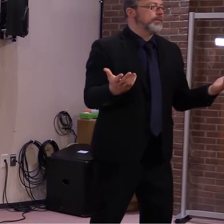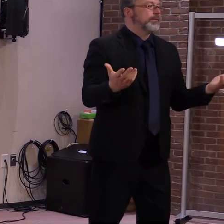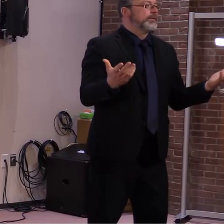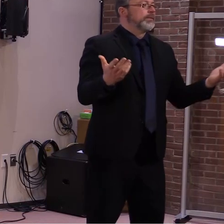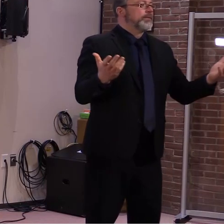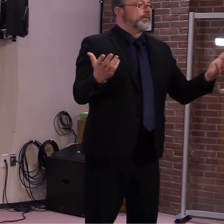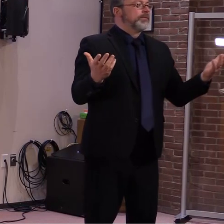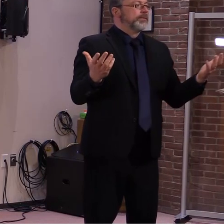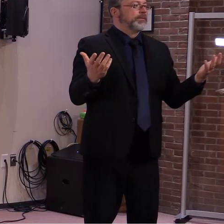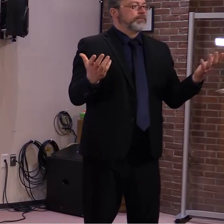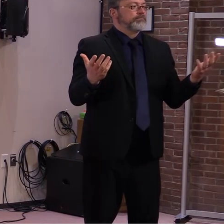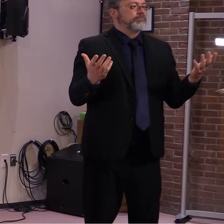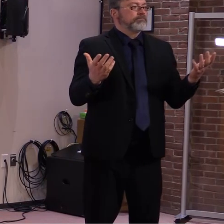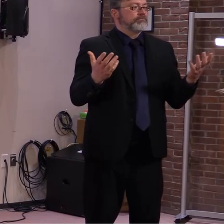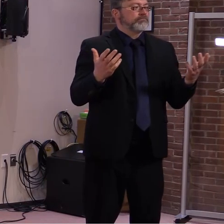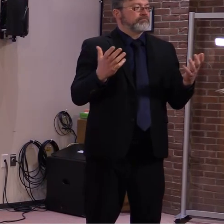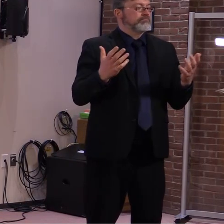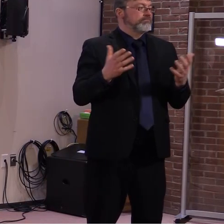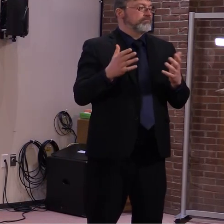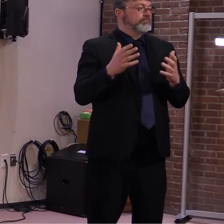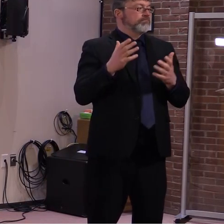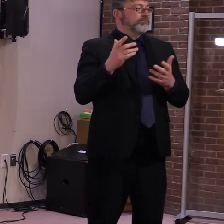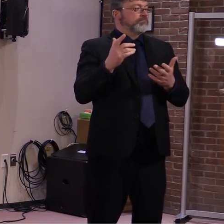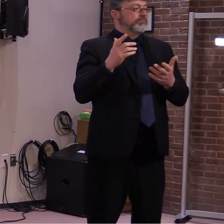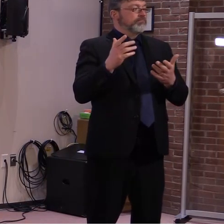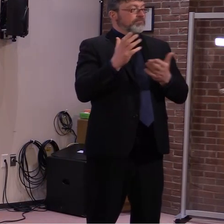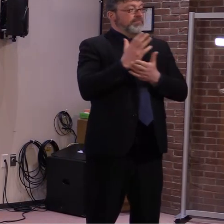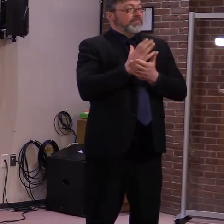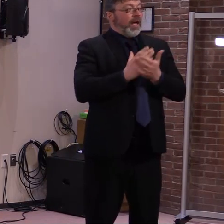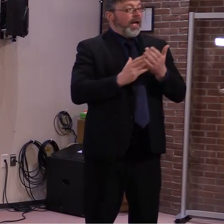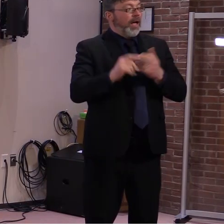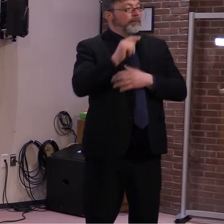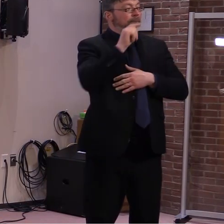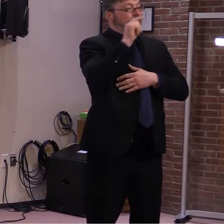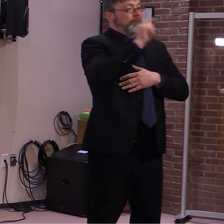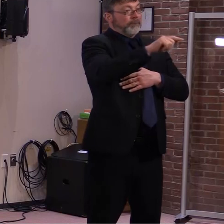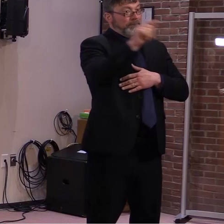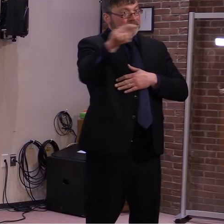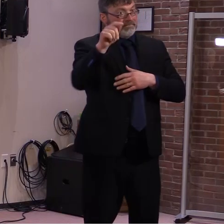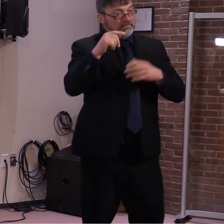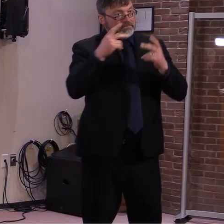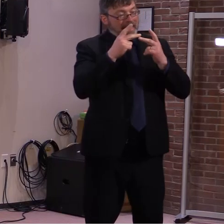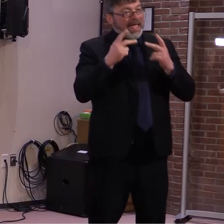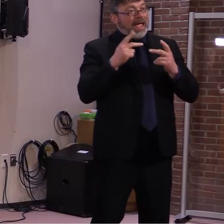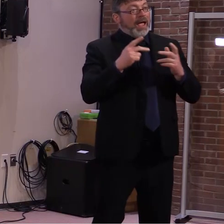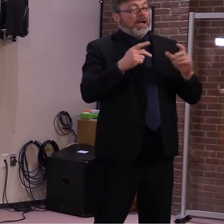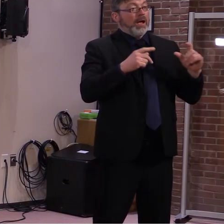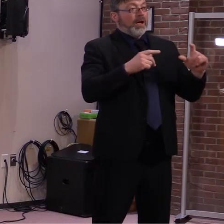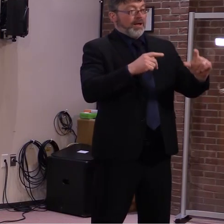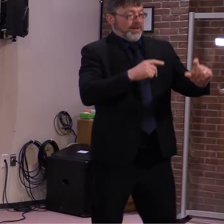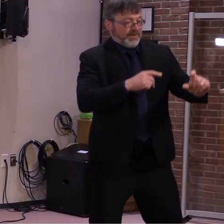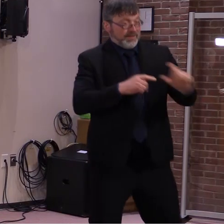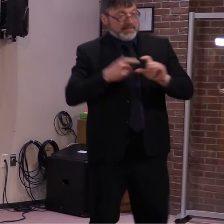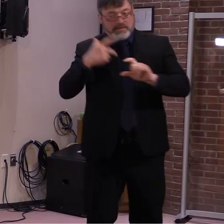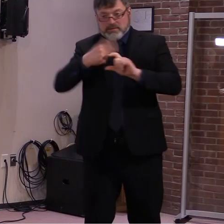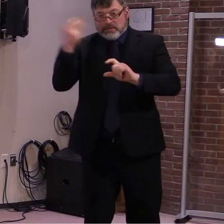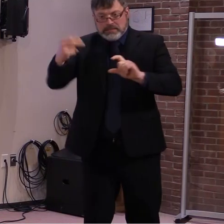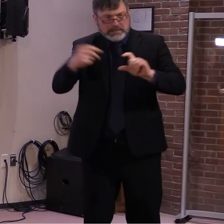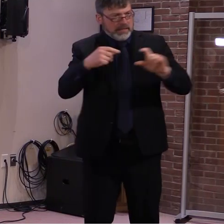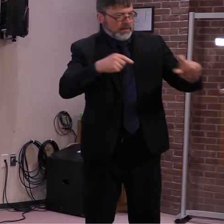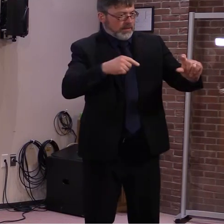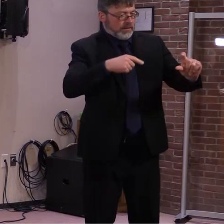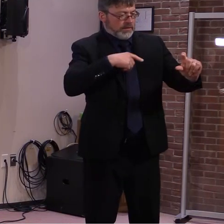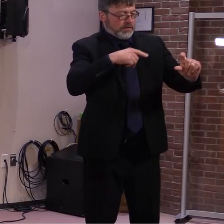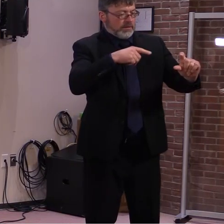some institutions didn't have proper procedures in place to handle sort of doses at the end of the day. All that's